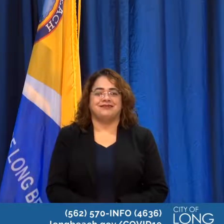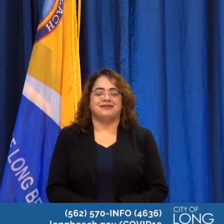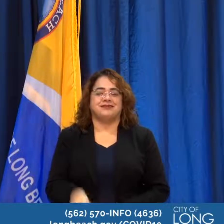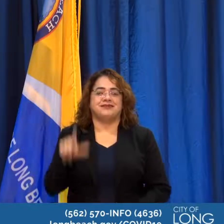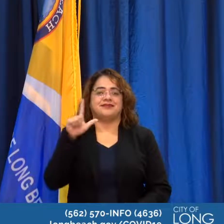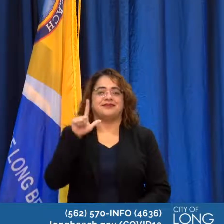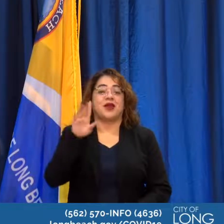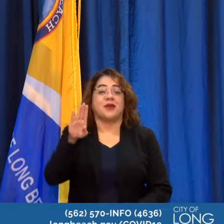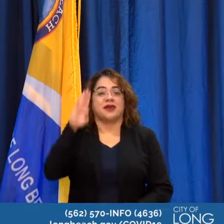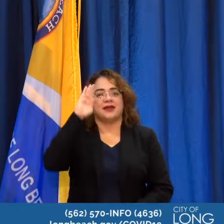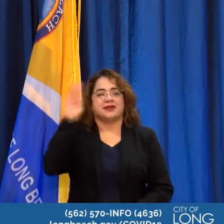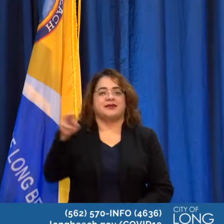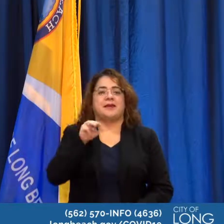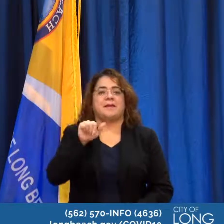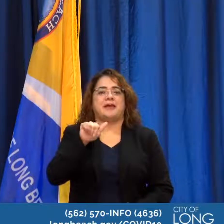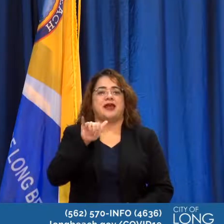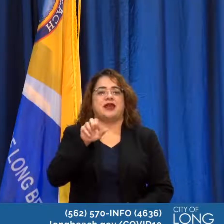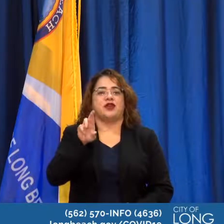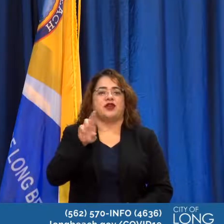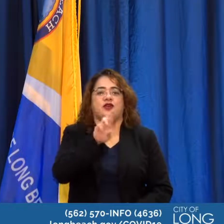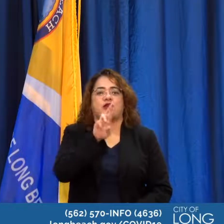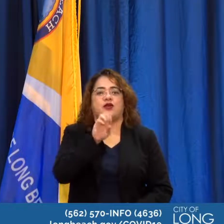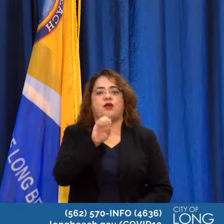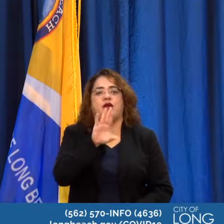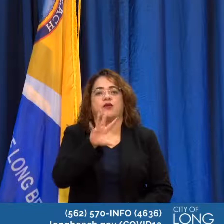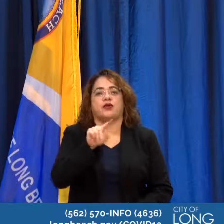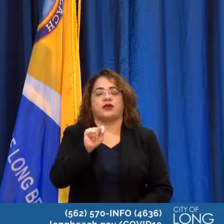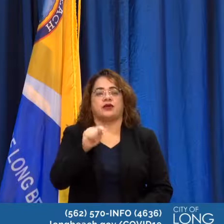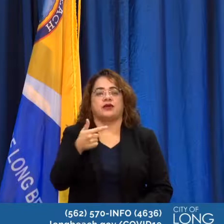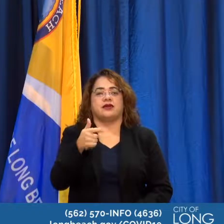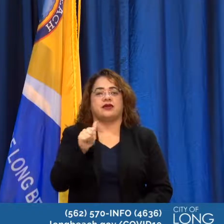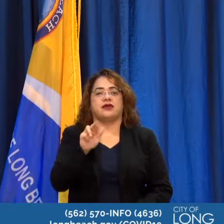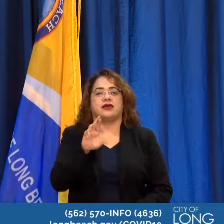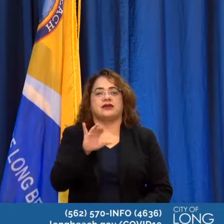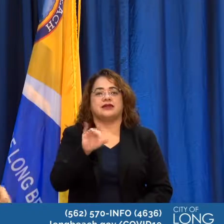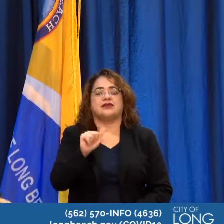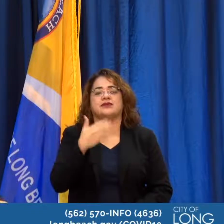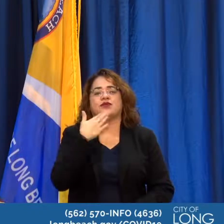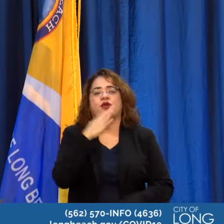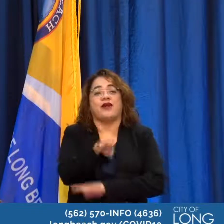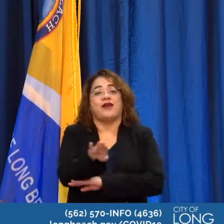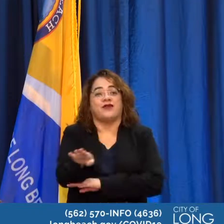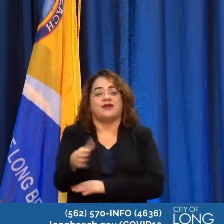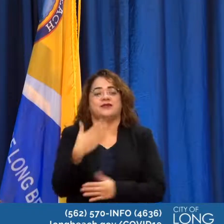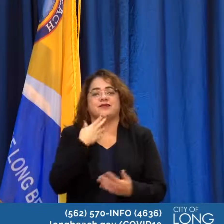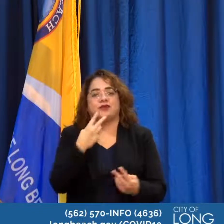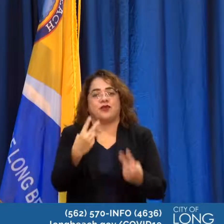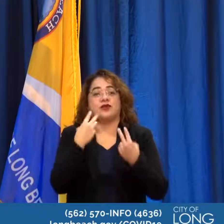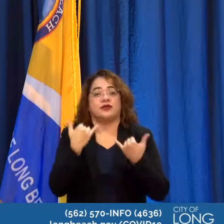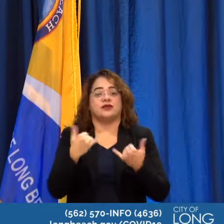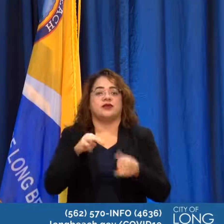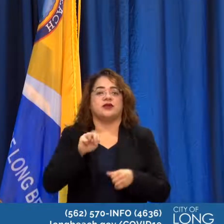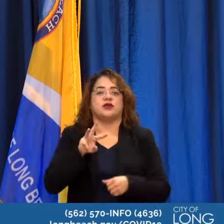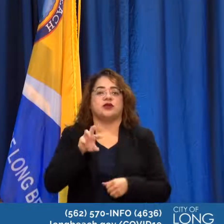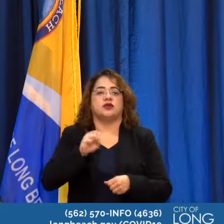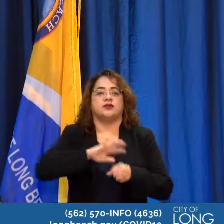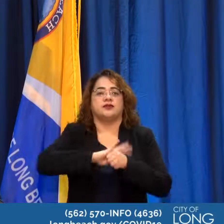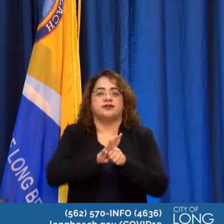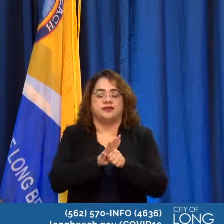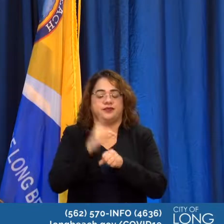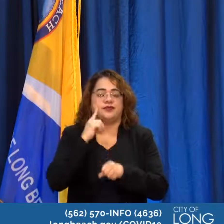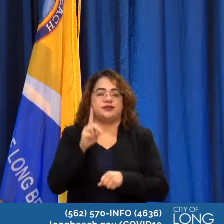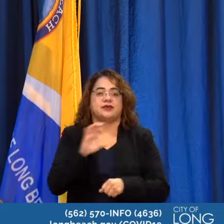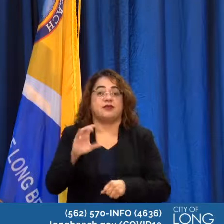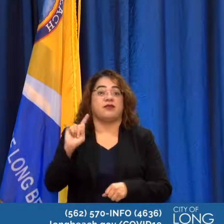Hello, Long Beach. It's Mayor Robert Garcia, and I want to wish everybody a good afternoon. Today's our briefing for December the 1st.